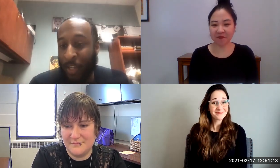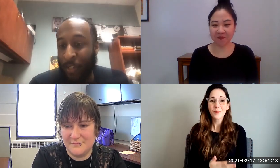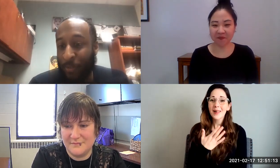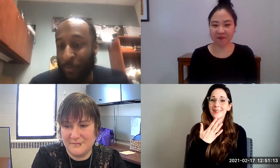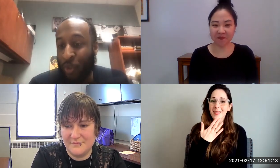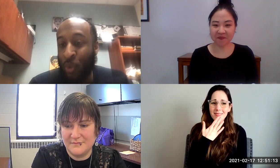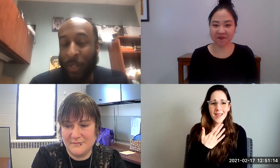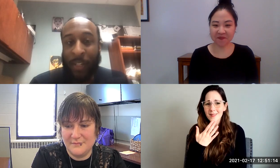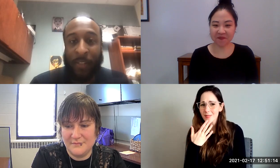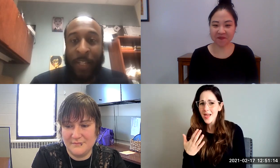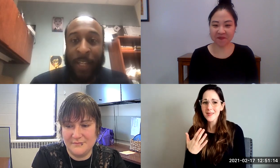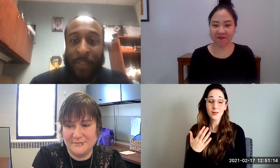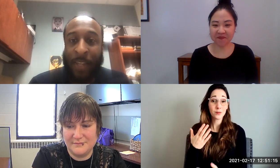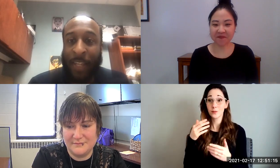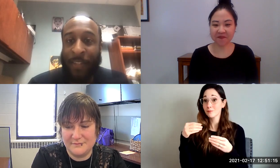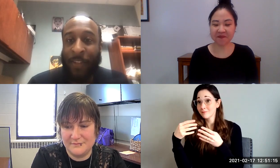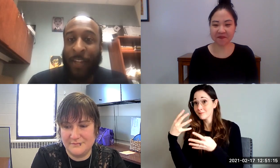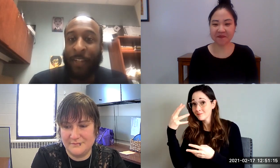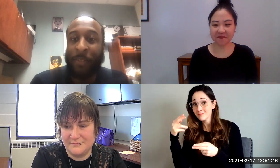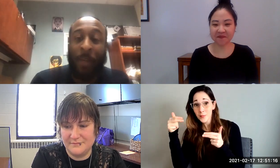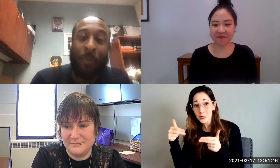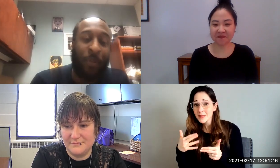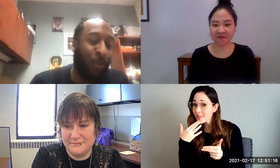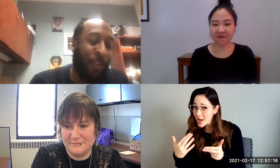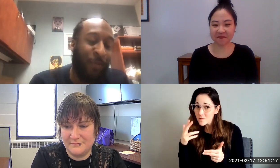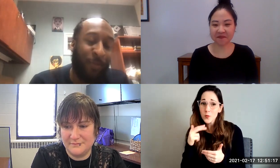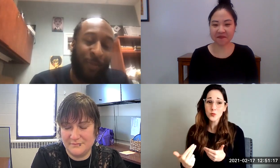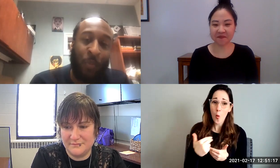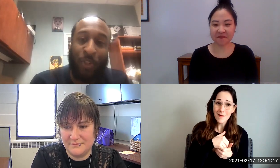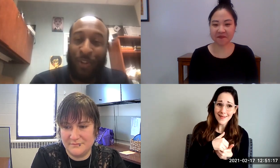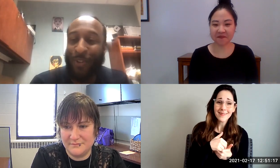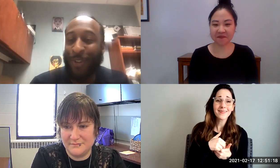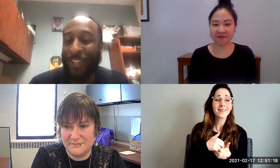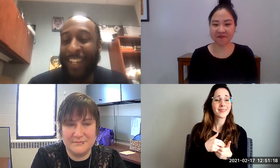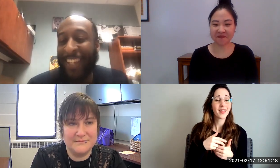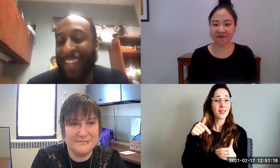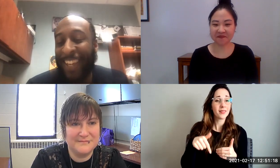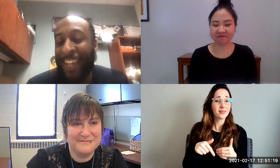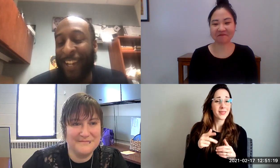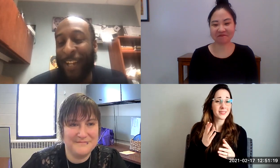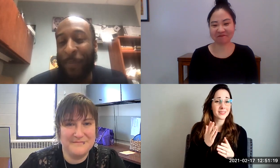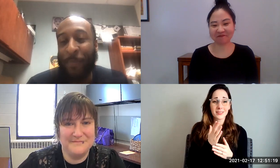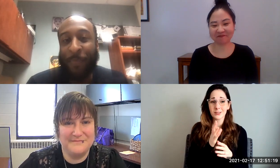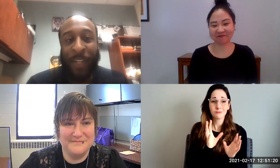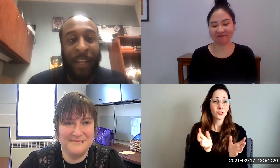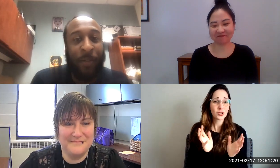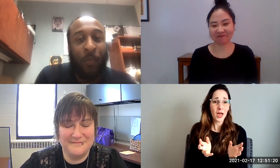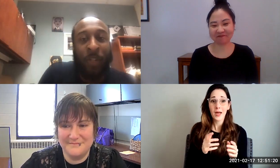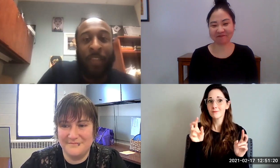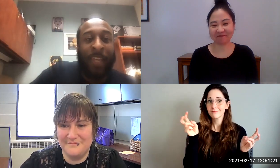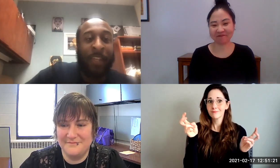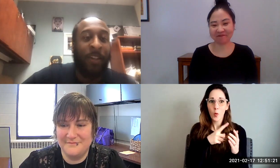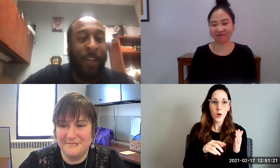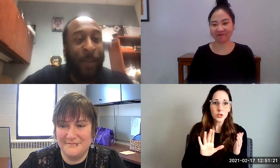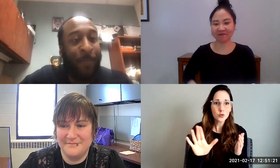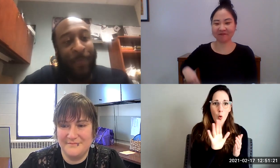all for joining today's episode of What's Your Diversity? I want